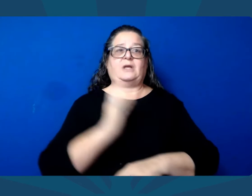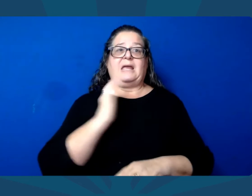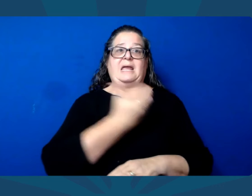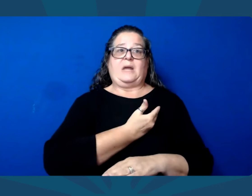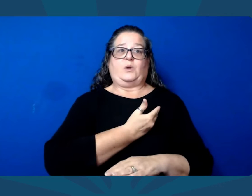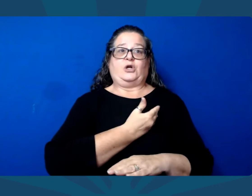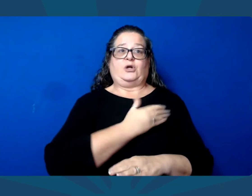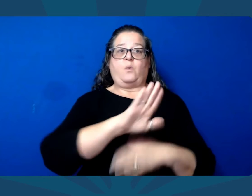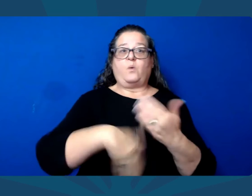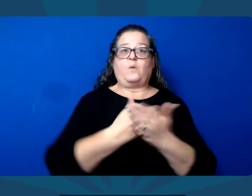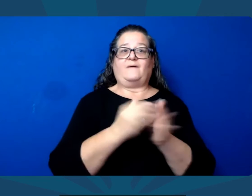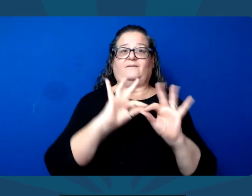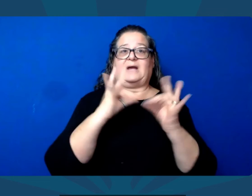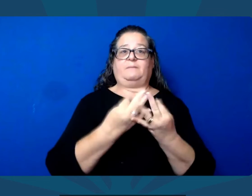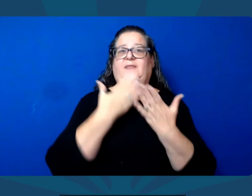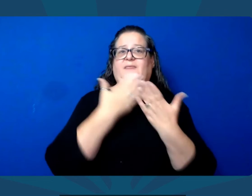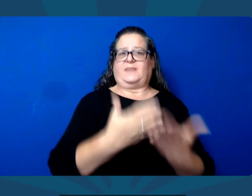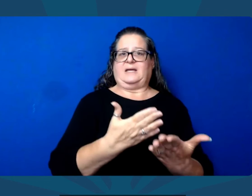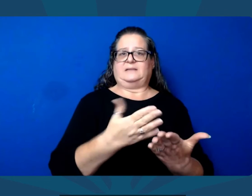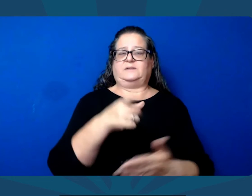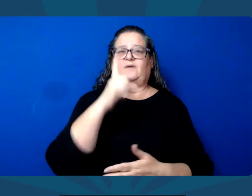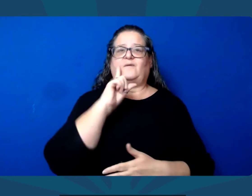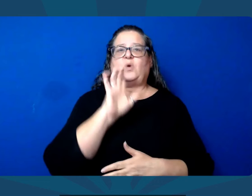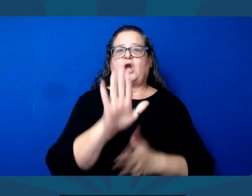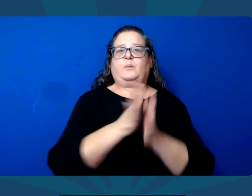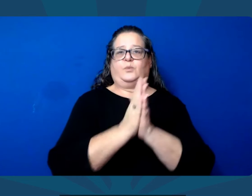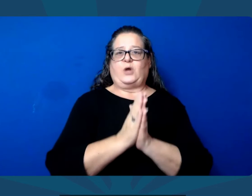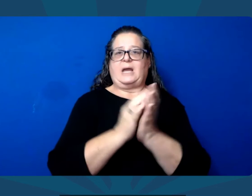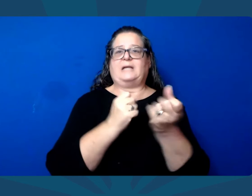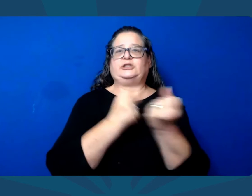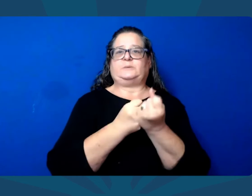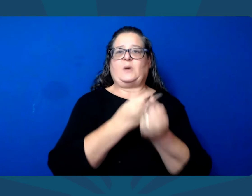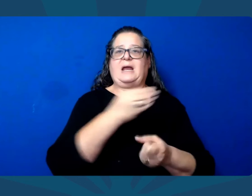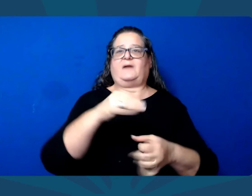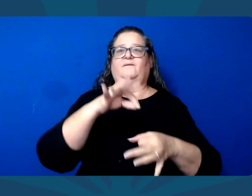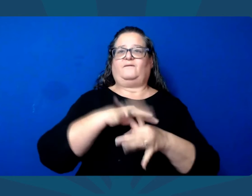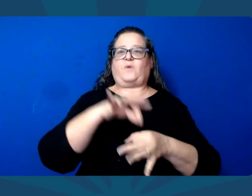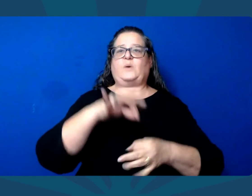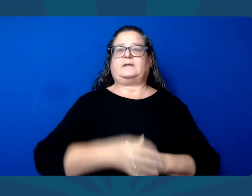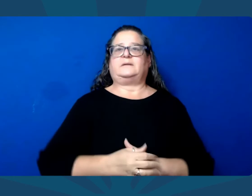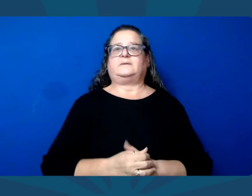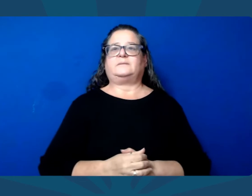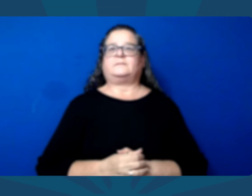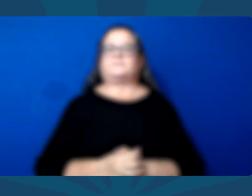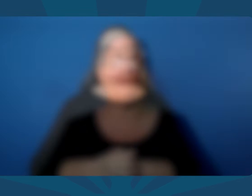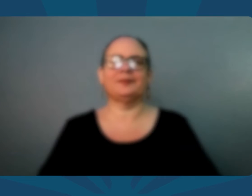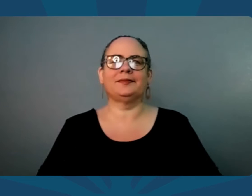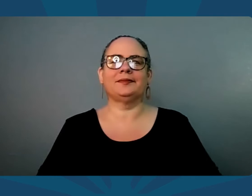wonderful daughters. Our whole family thanks you for your prayers, support, and